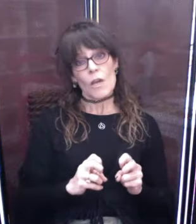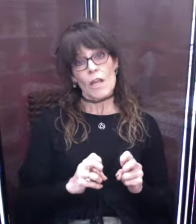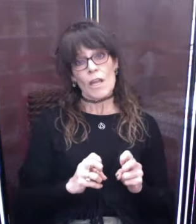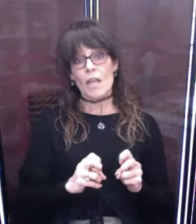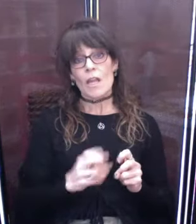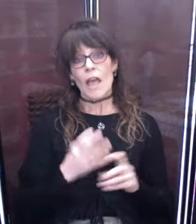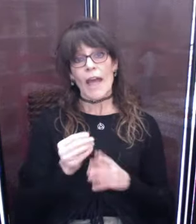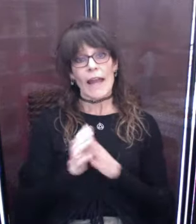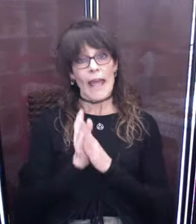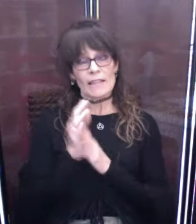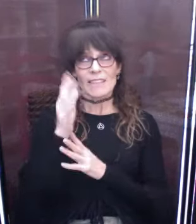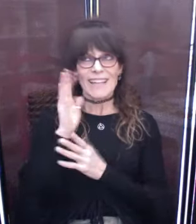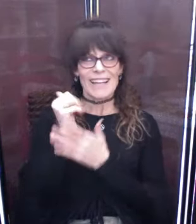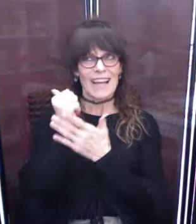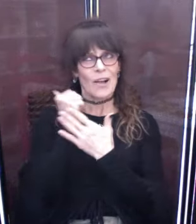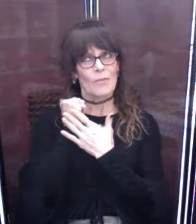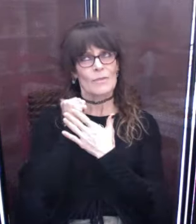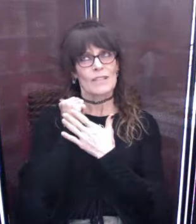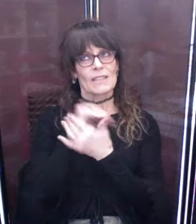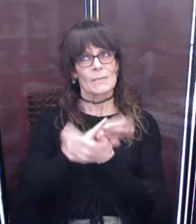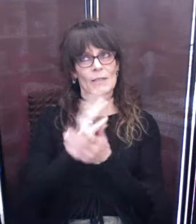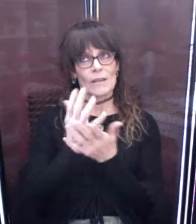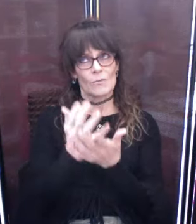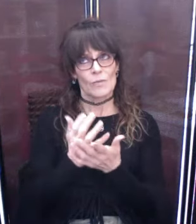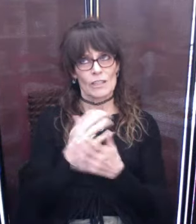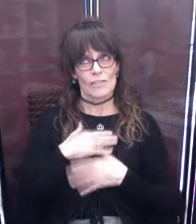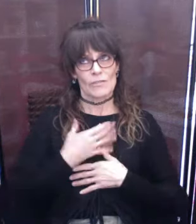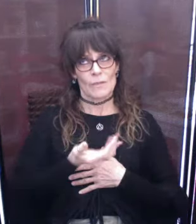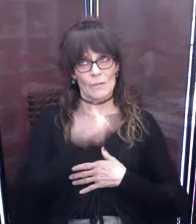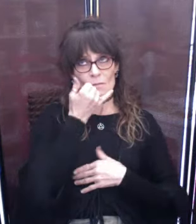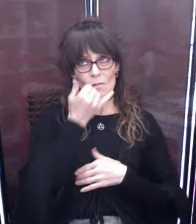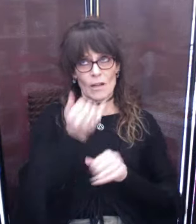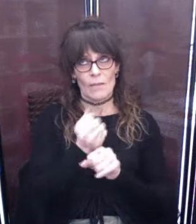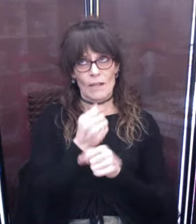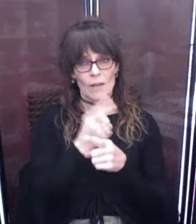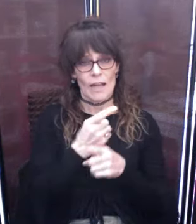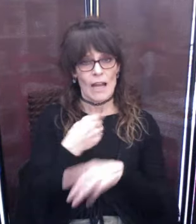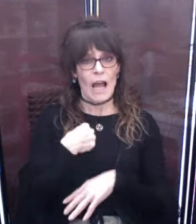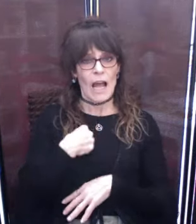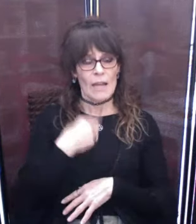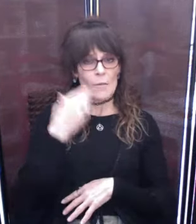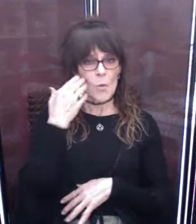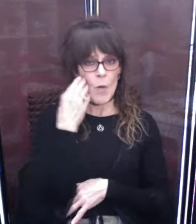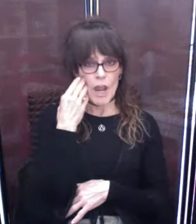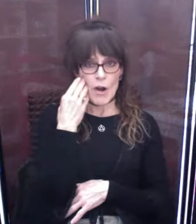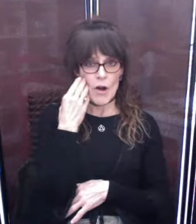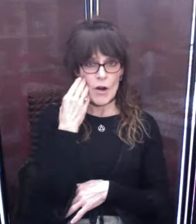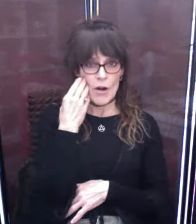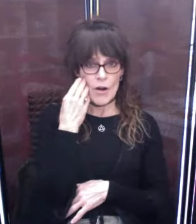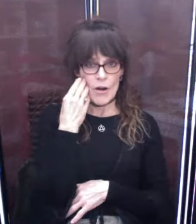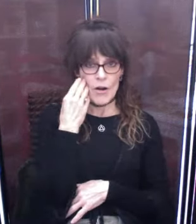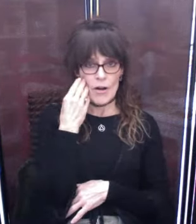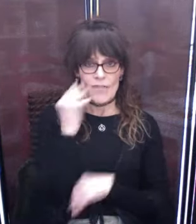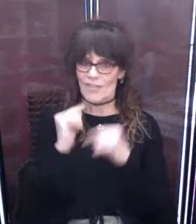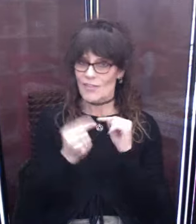asking God to help me be willing to make these amends, is I became acutely aware that there was pain in the world that I had set